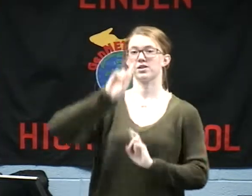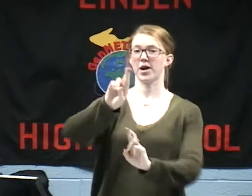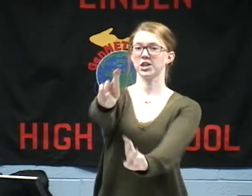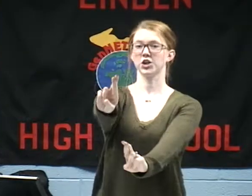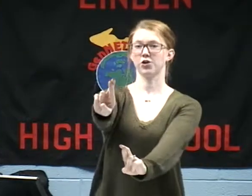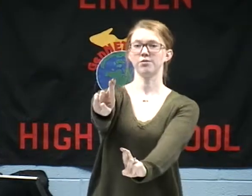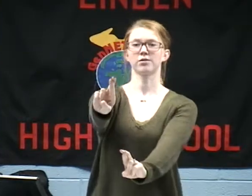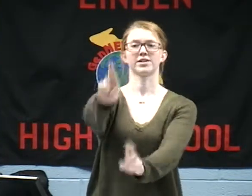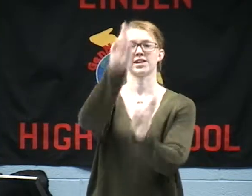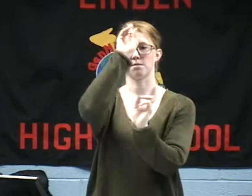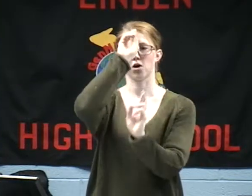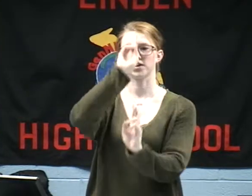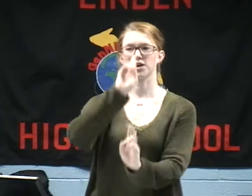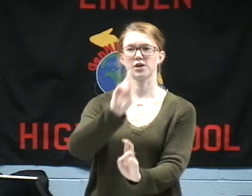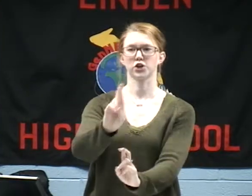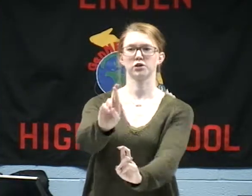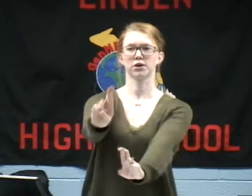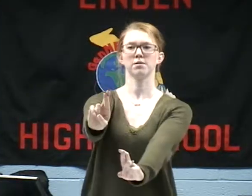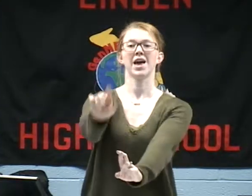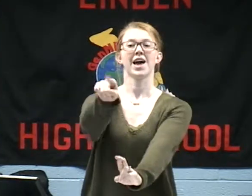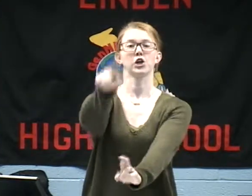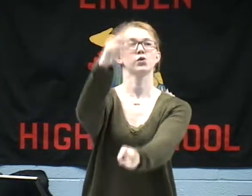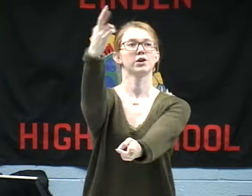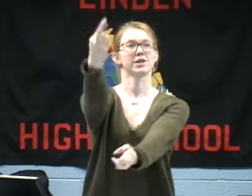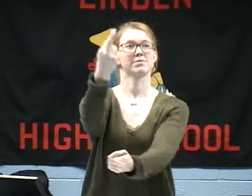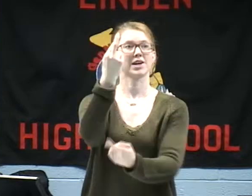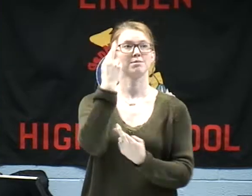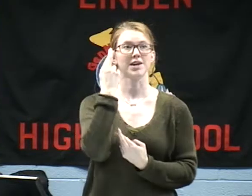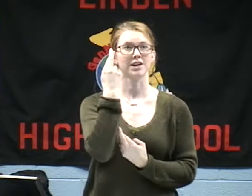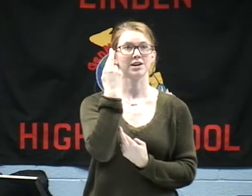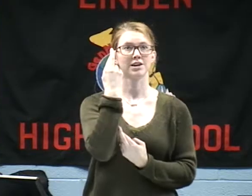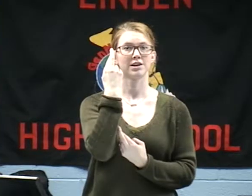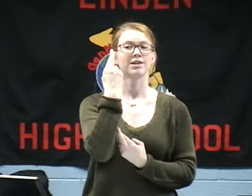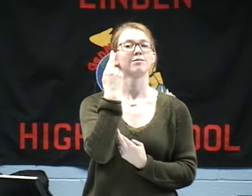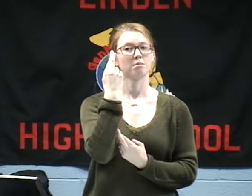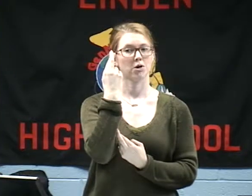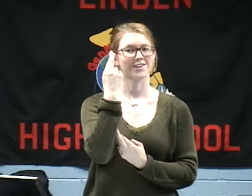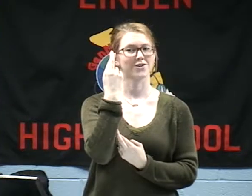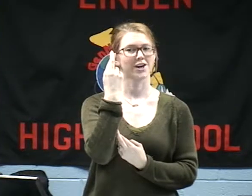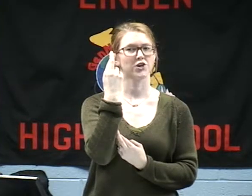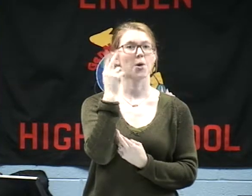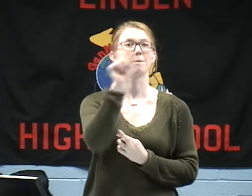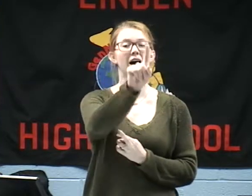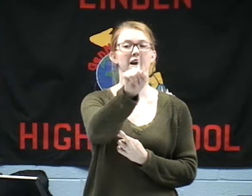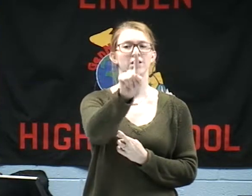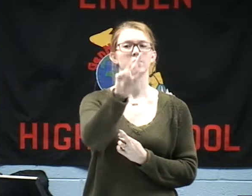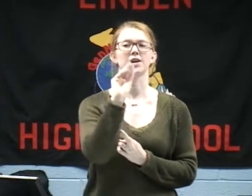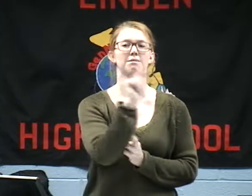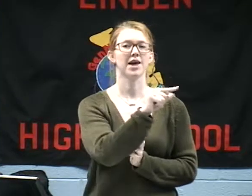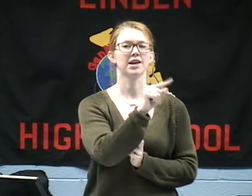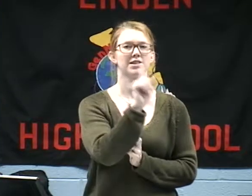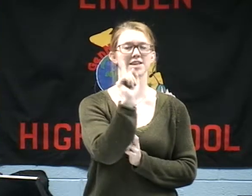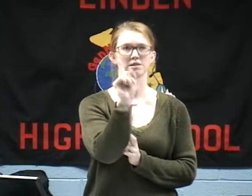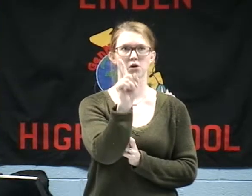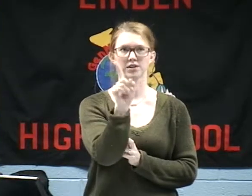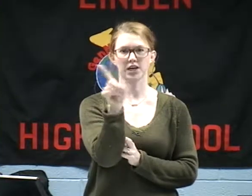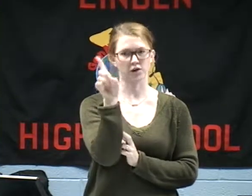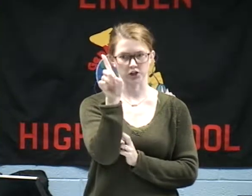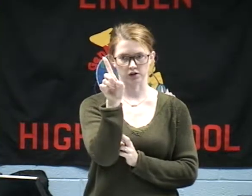respect you, because that's a multidirectional verb, and you can respect me, multidirectional. But we can make this multidirectional